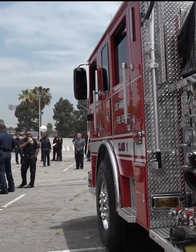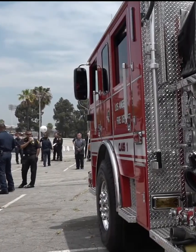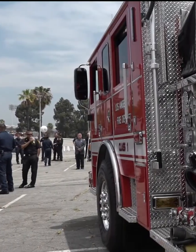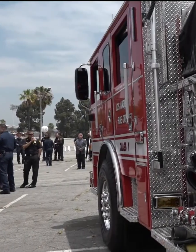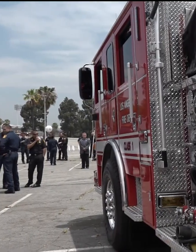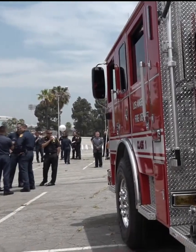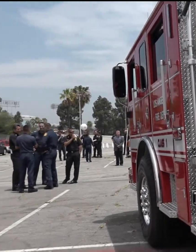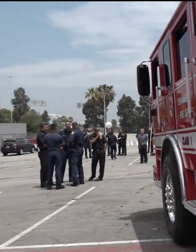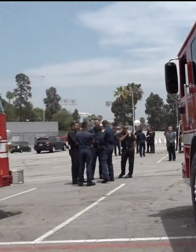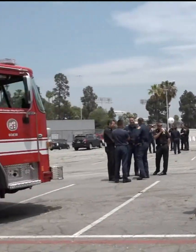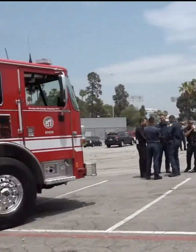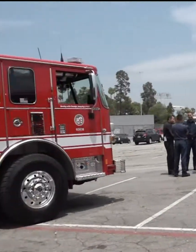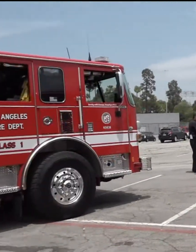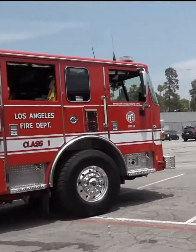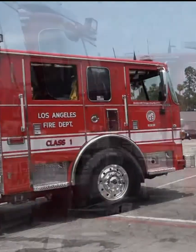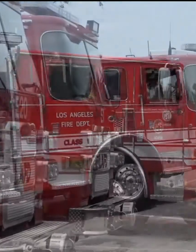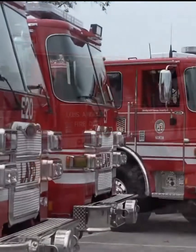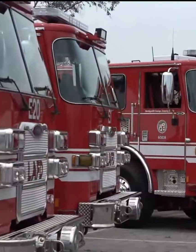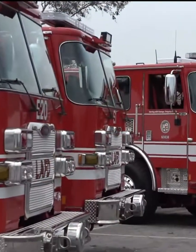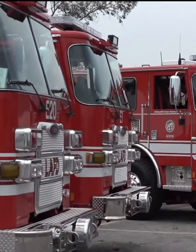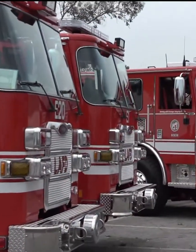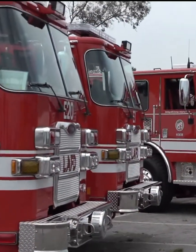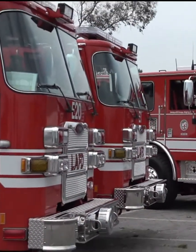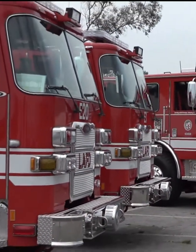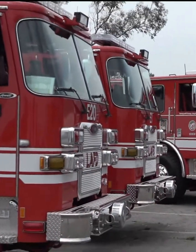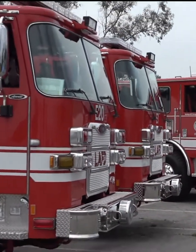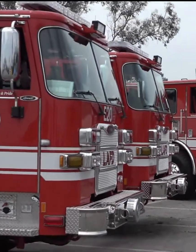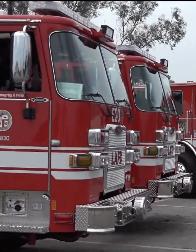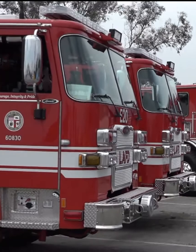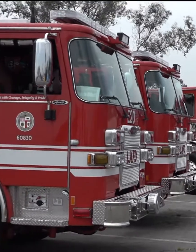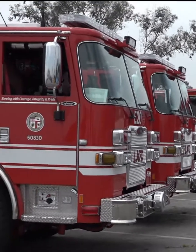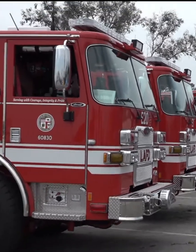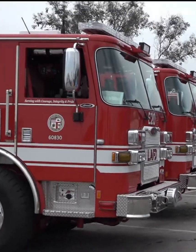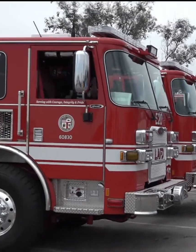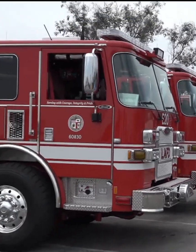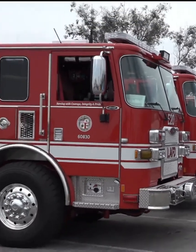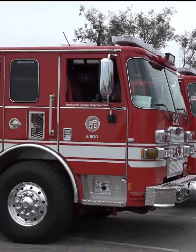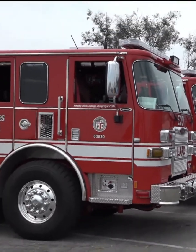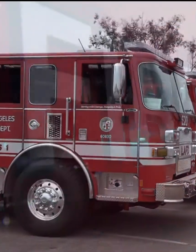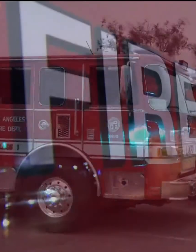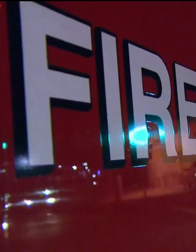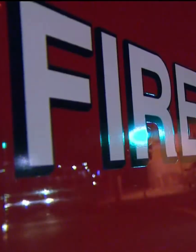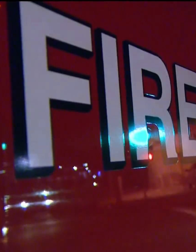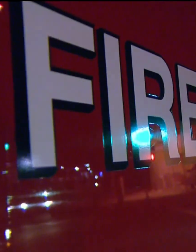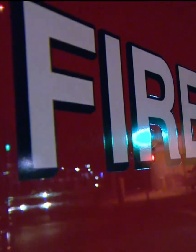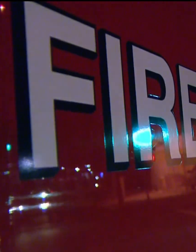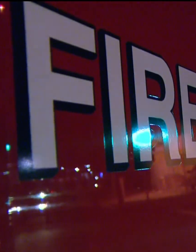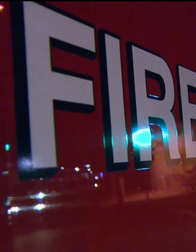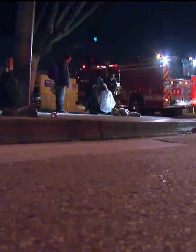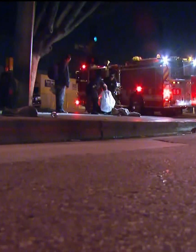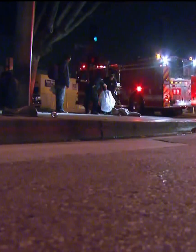coronavirus. As of today, 79 have been tested. The 2 firefighters who have COVID-19 are at home right now recovering.